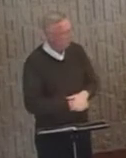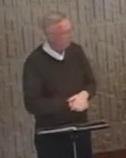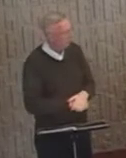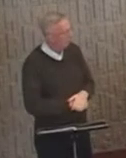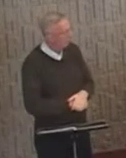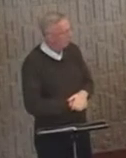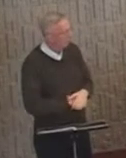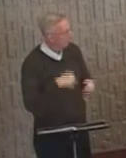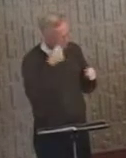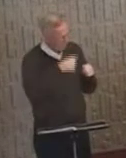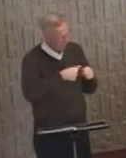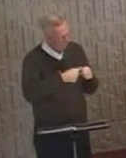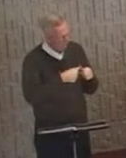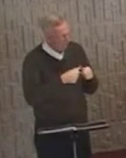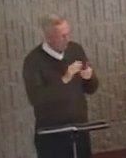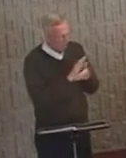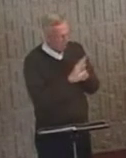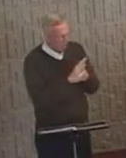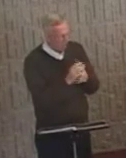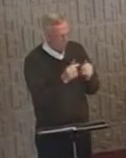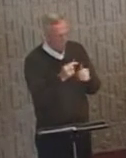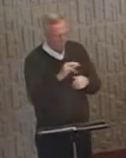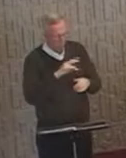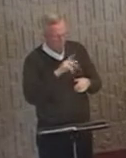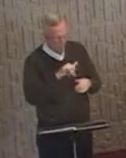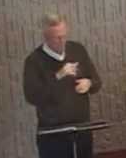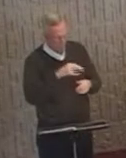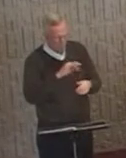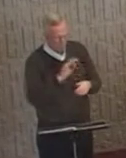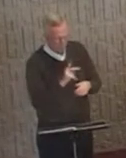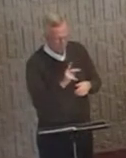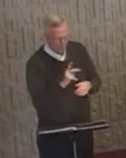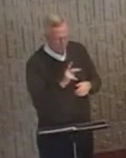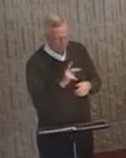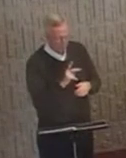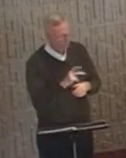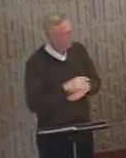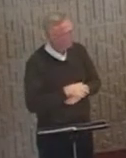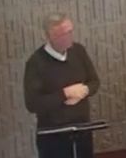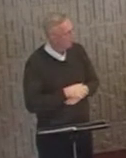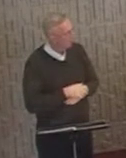Roman Holiday with Gregory Peck and Audrey Hepburn, and she's the